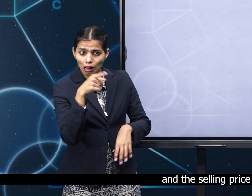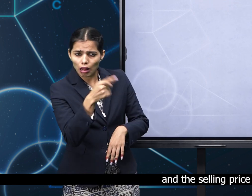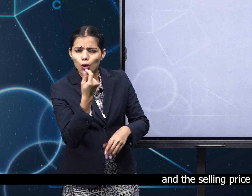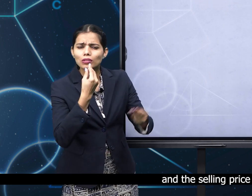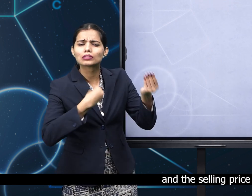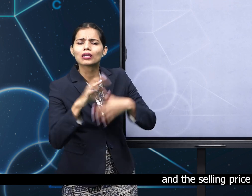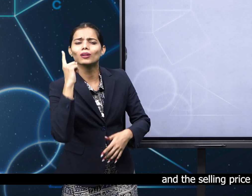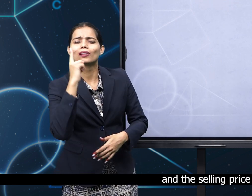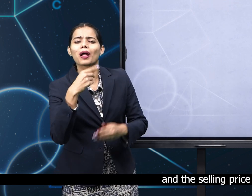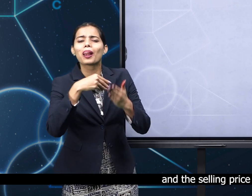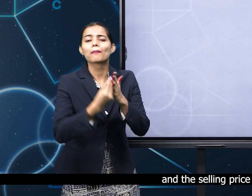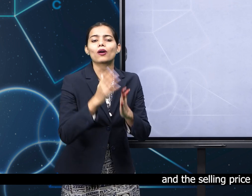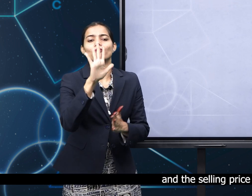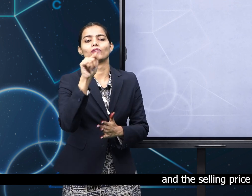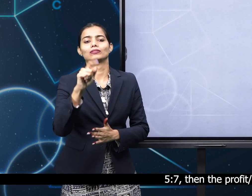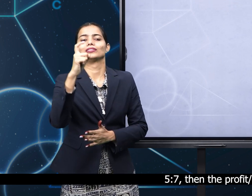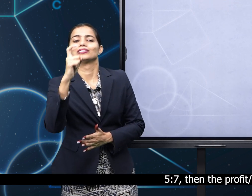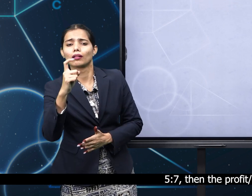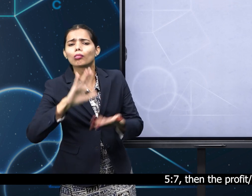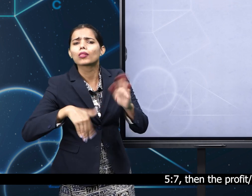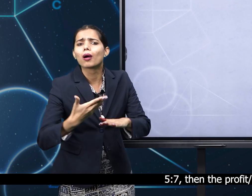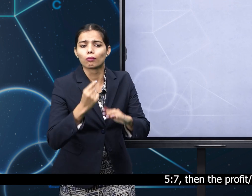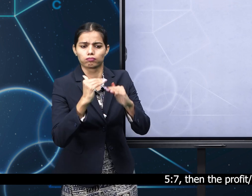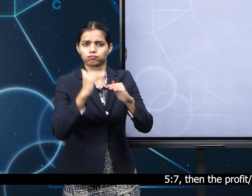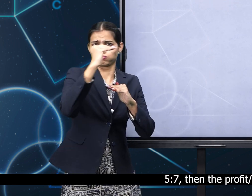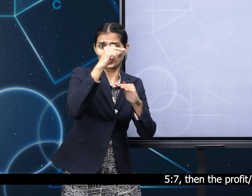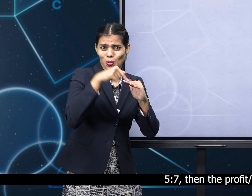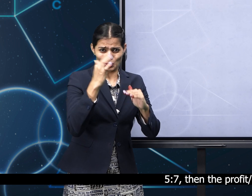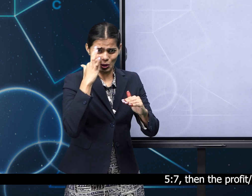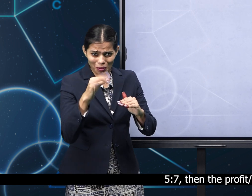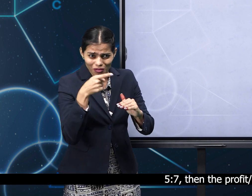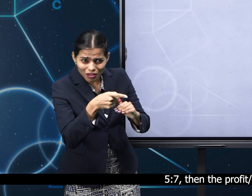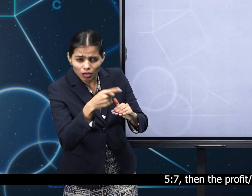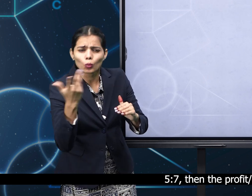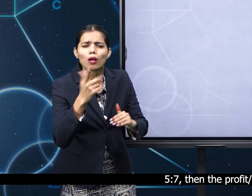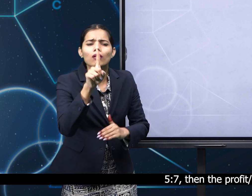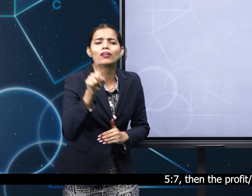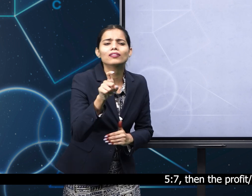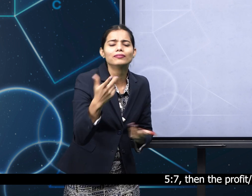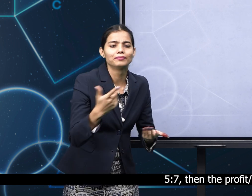selling price of an article is 5 is to 7, then the profit by gain is what?